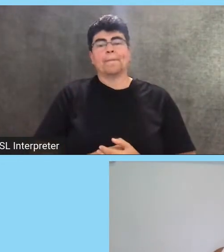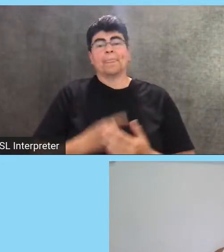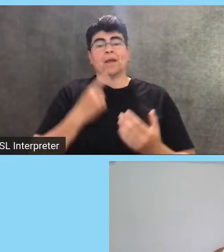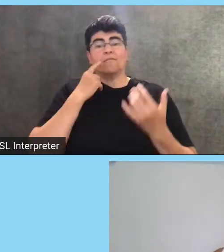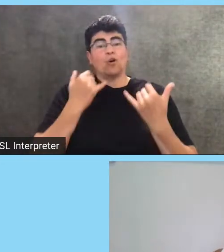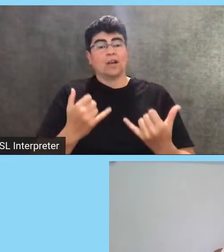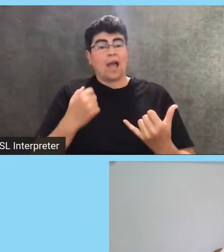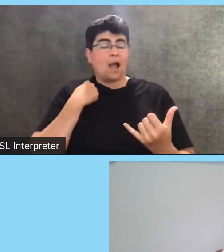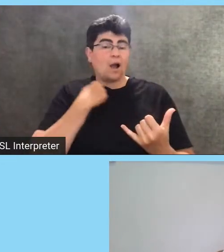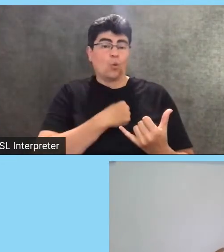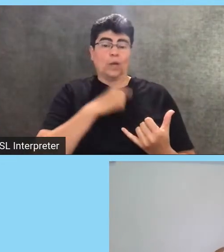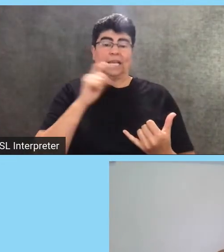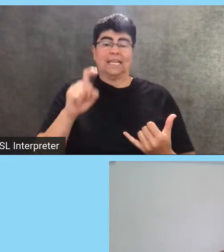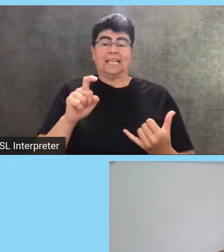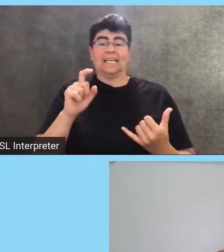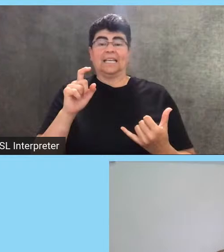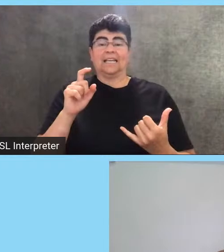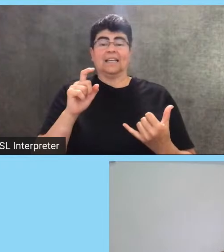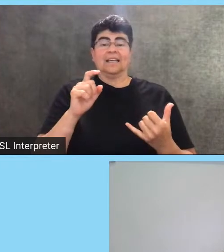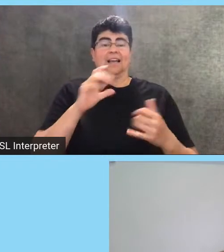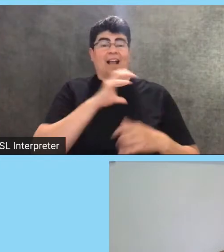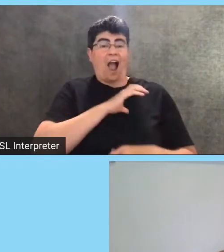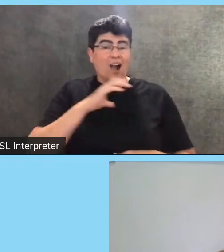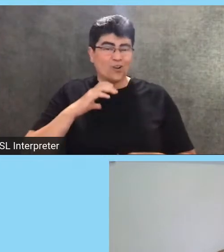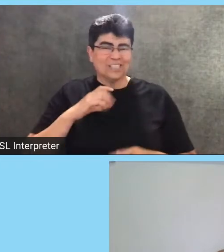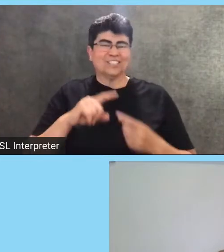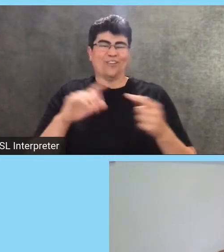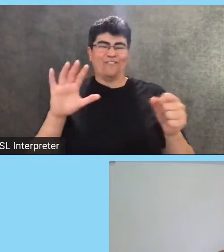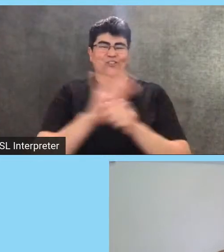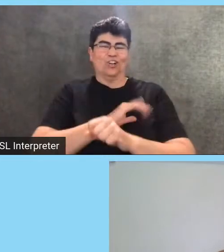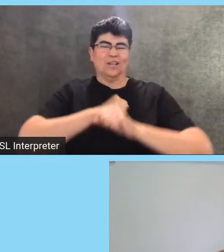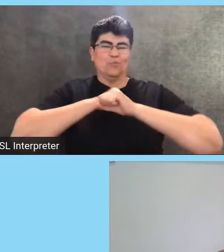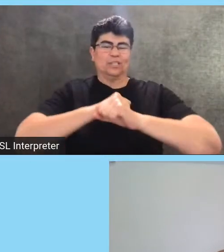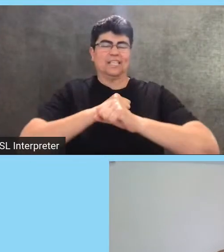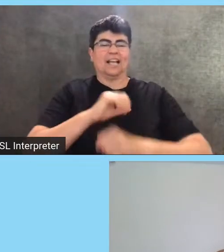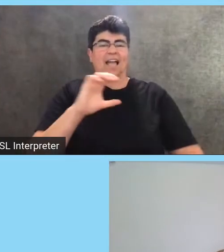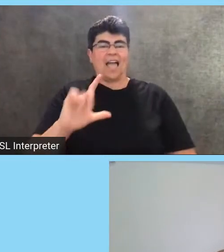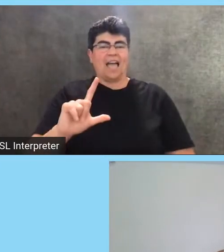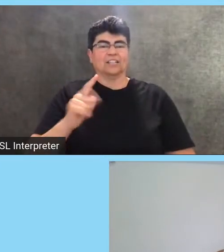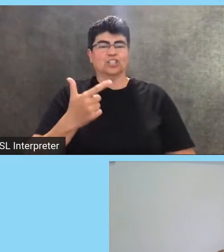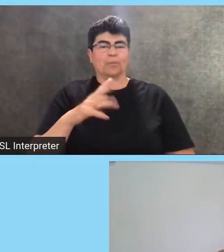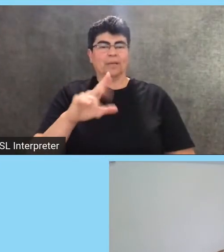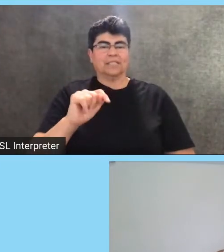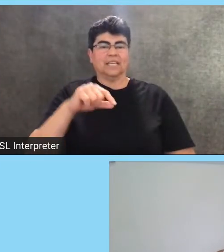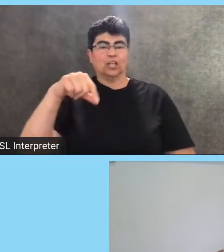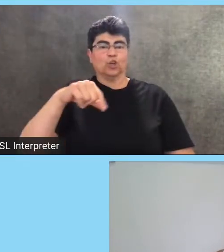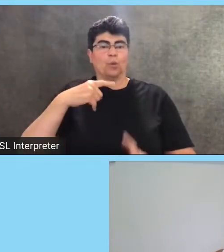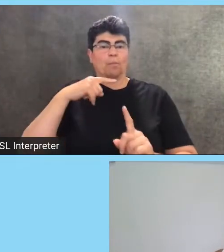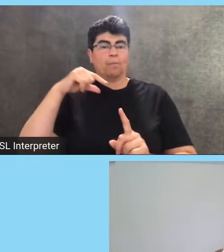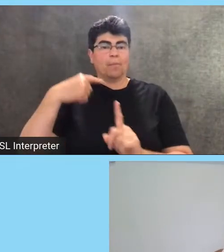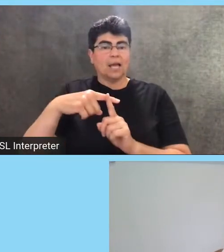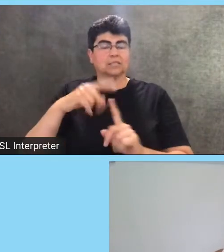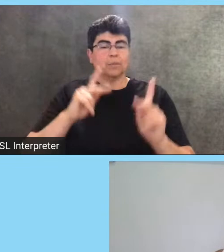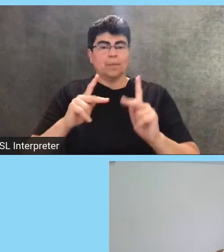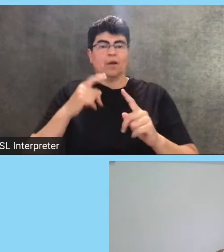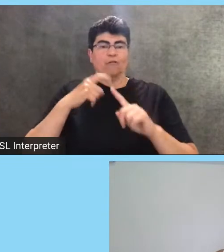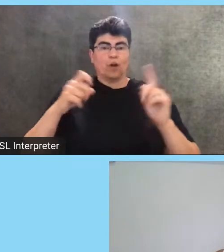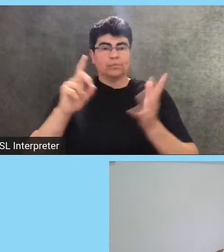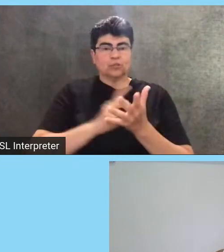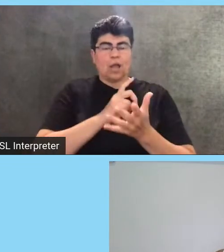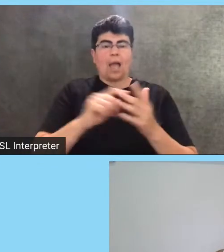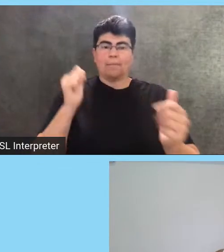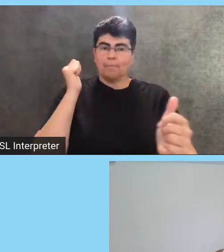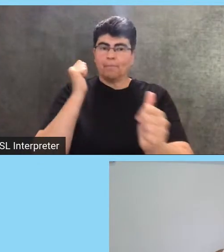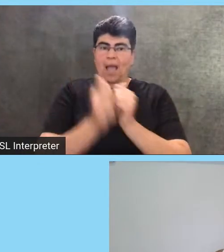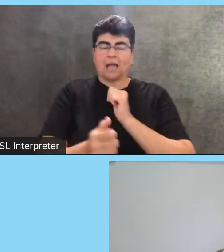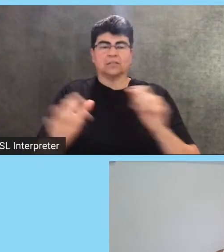we need Congress to fully protect LGBTQ+ people from discrimination and pass full